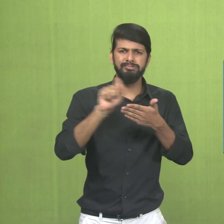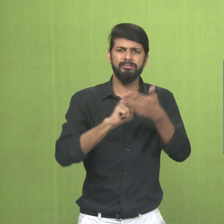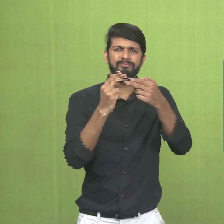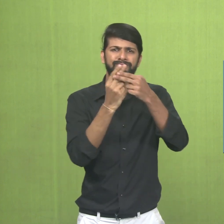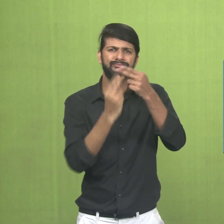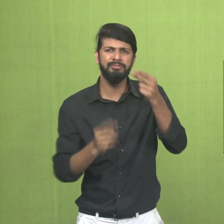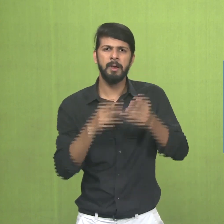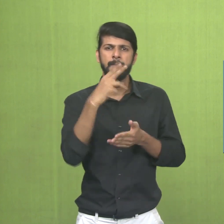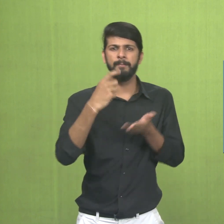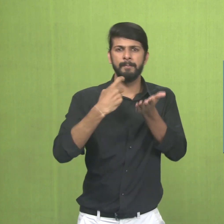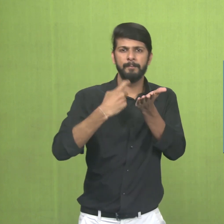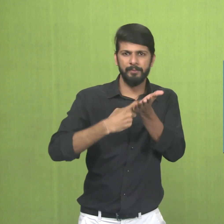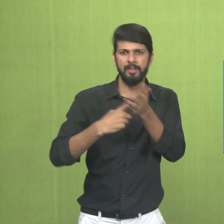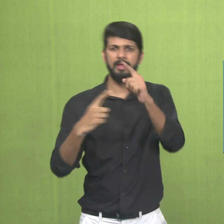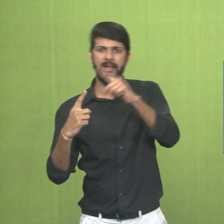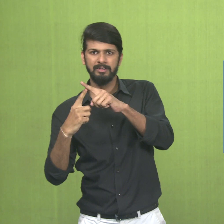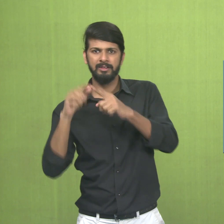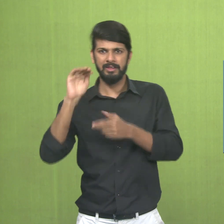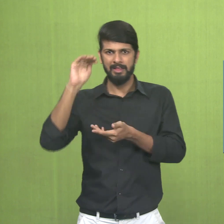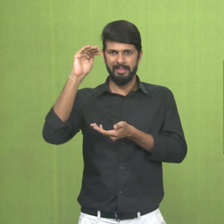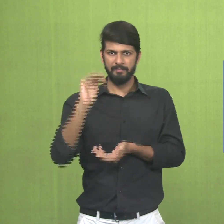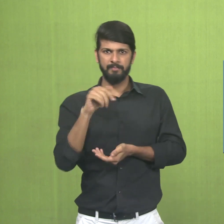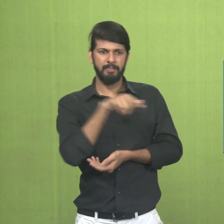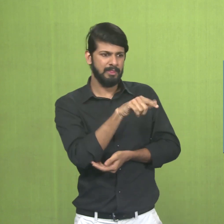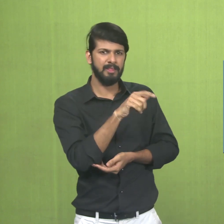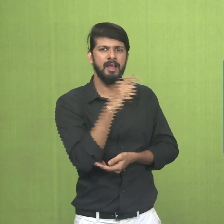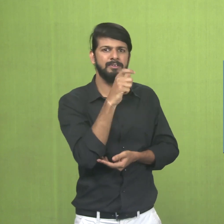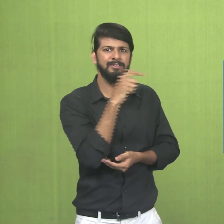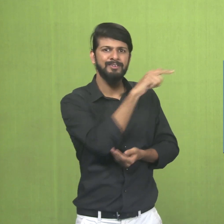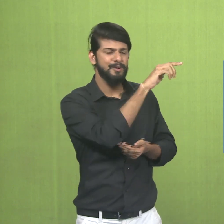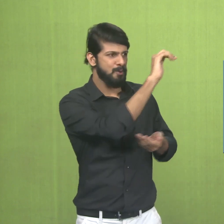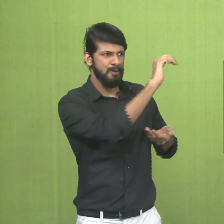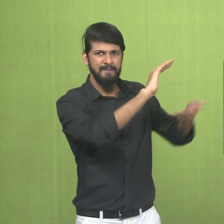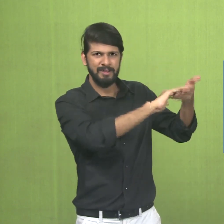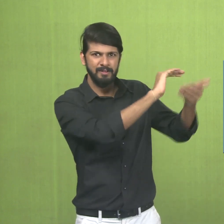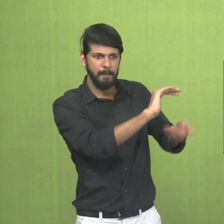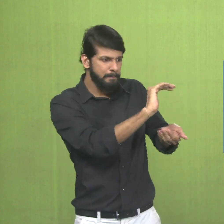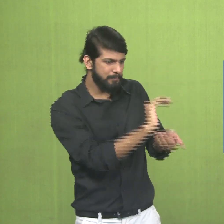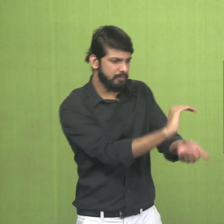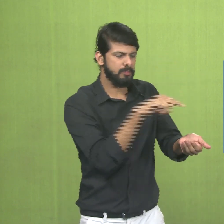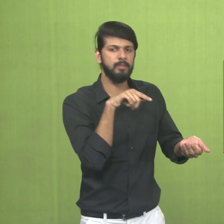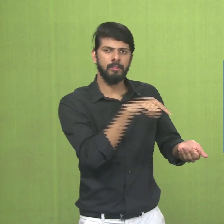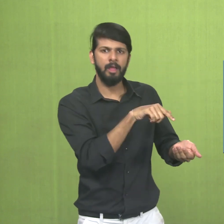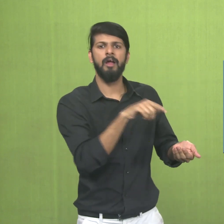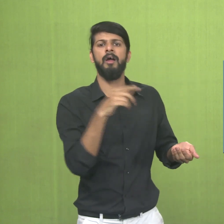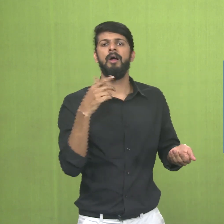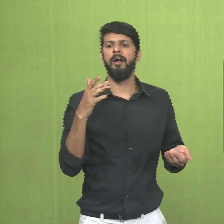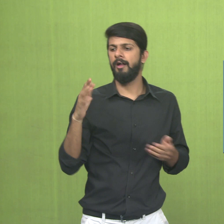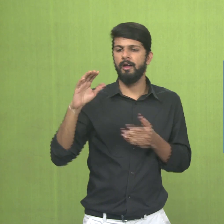and Abanindranath Tagore is the nephew of a famous Rabindranath Tagore.